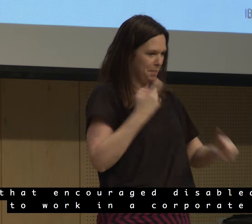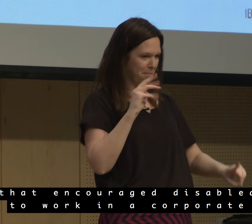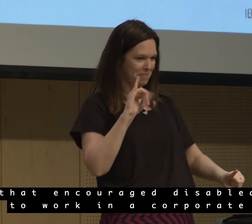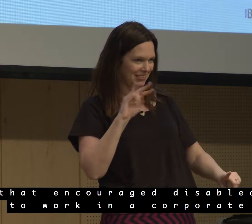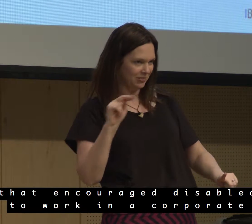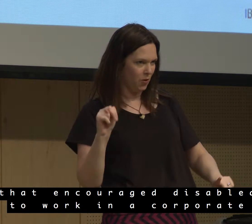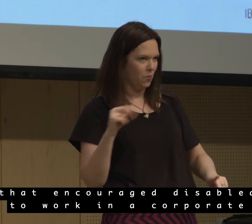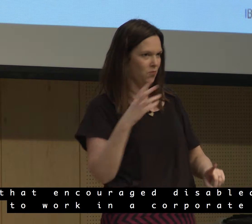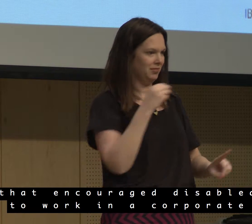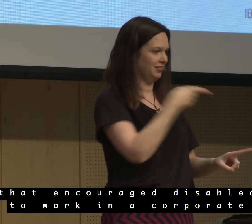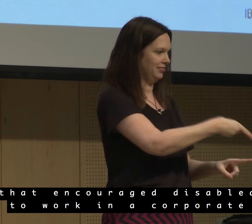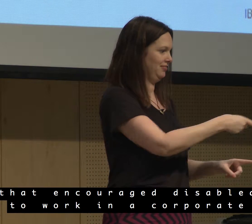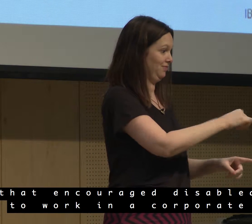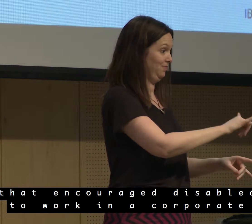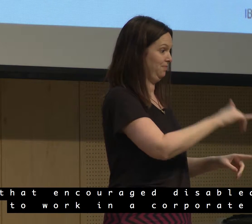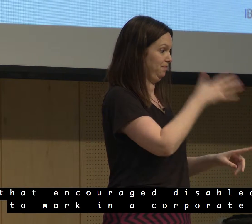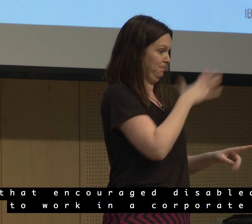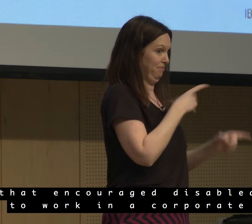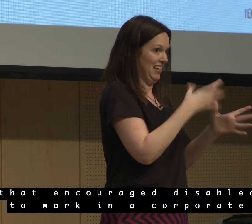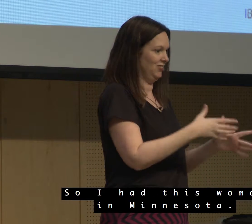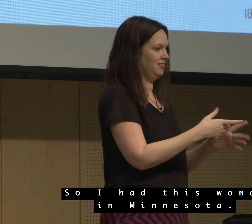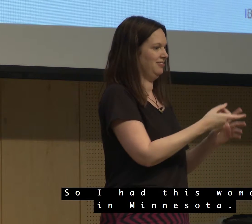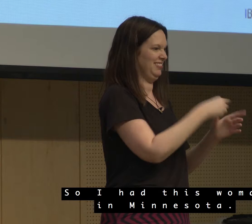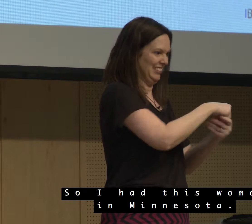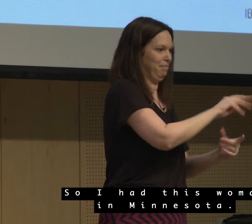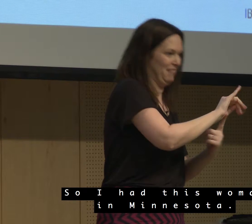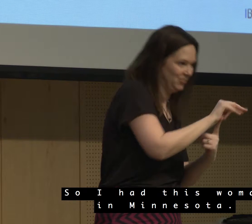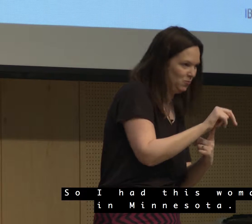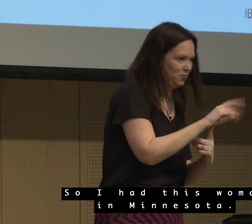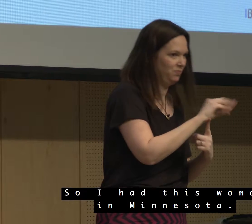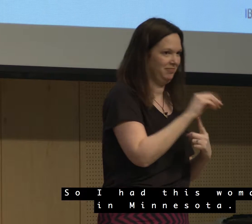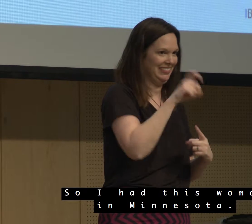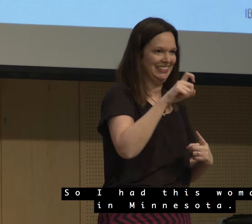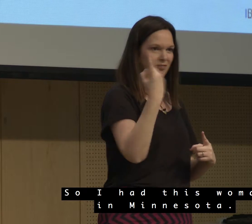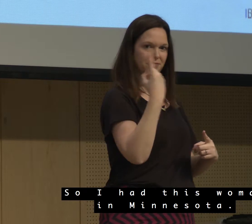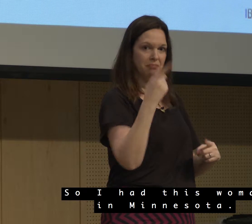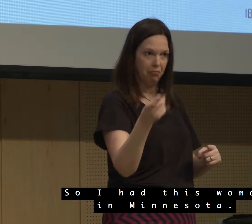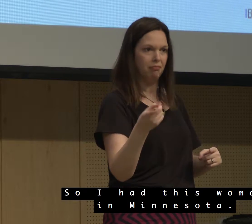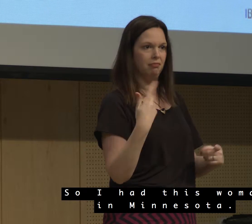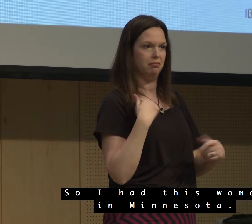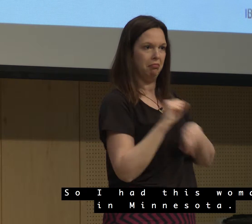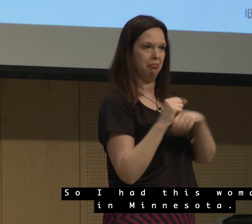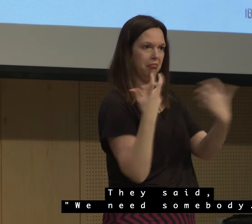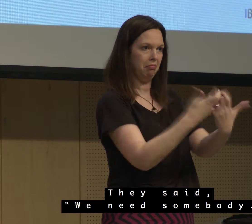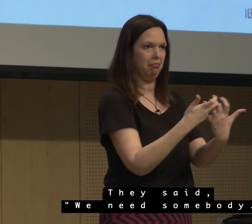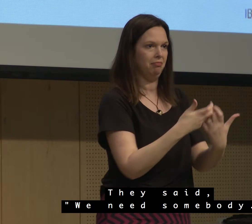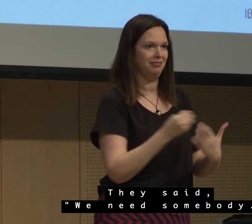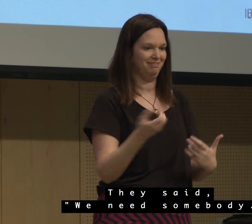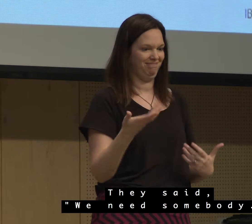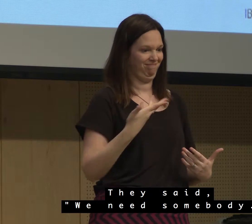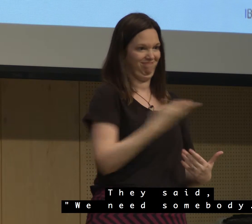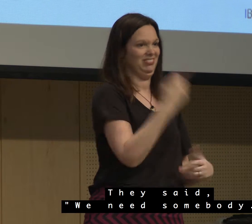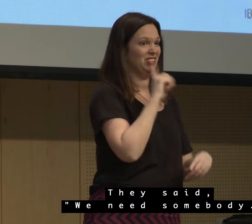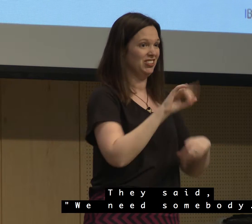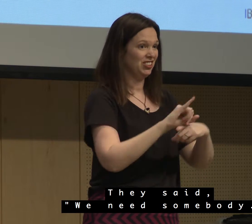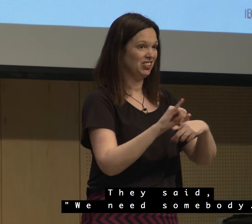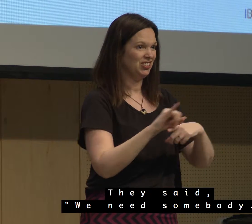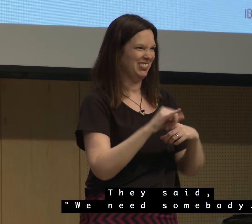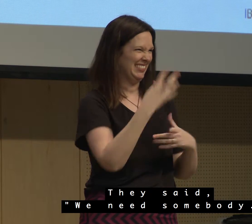to work in the corporate world. So I had this woman in Minnesota. They said, "Oh, we need